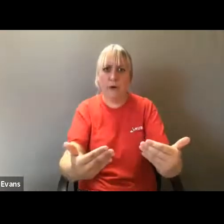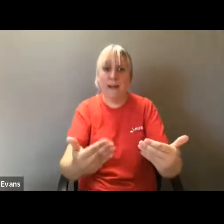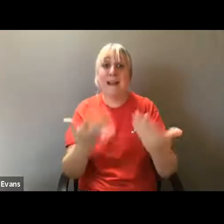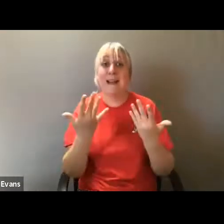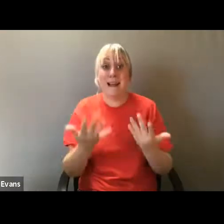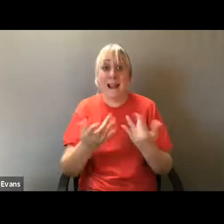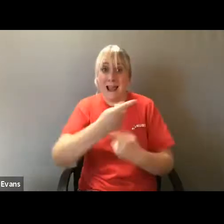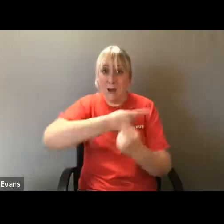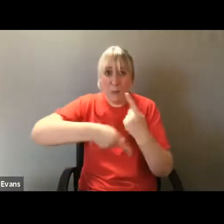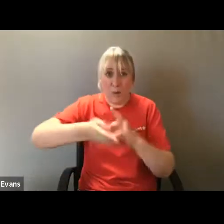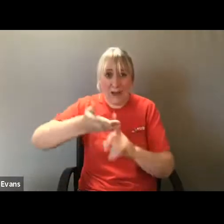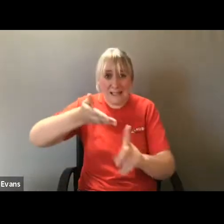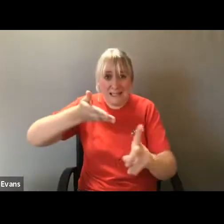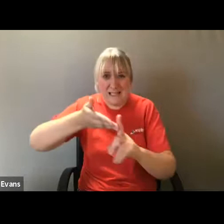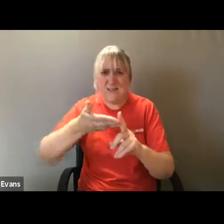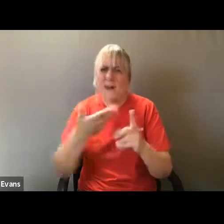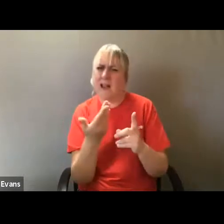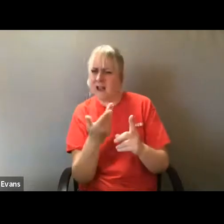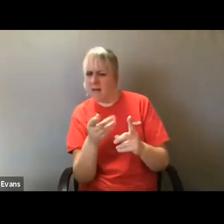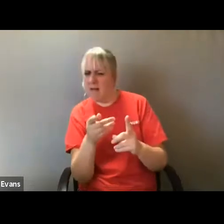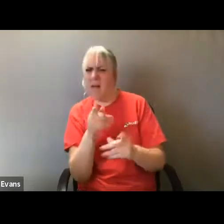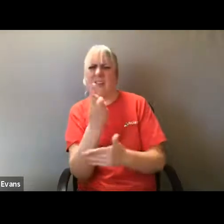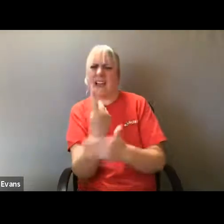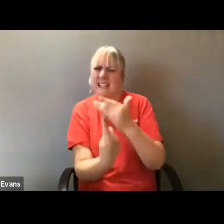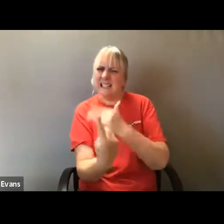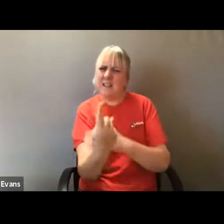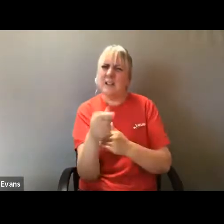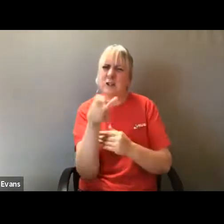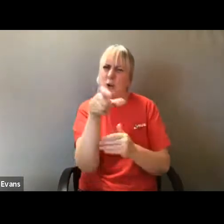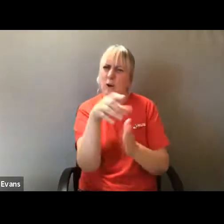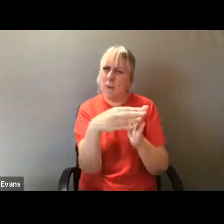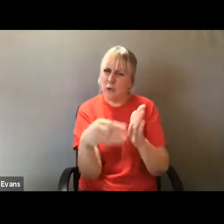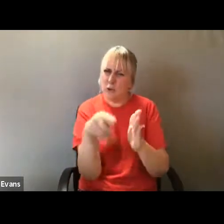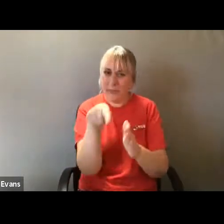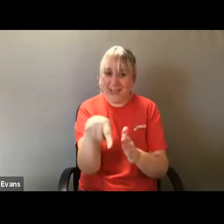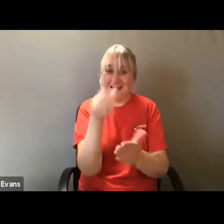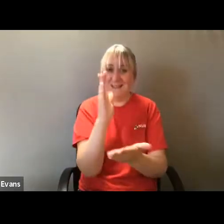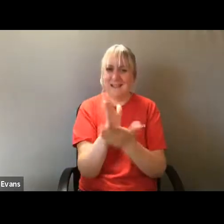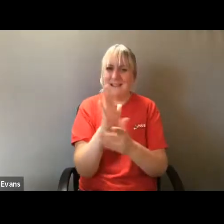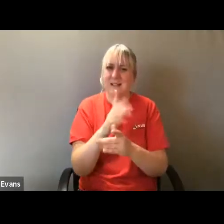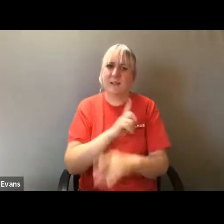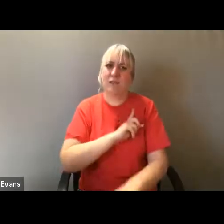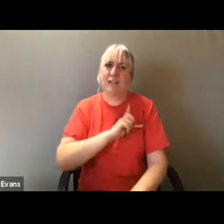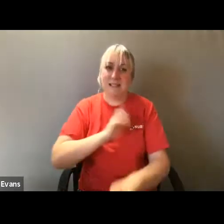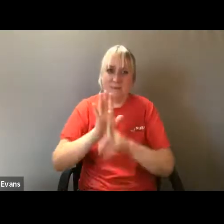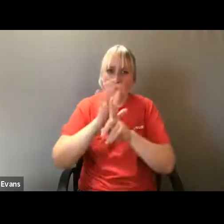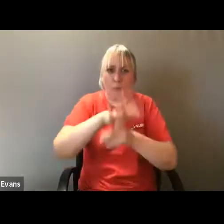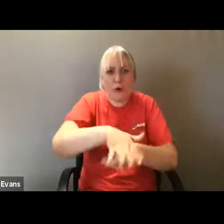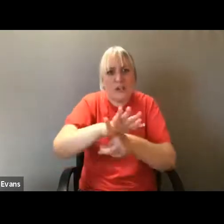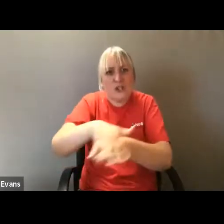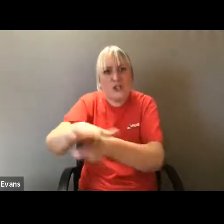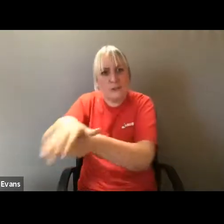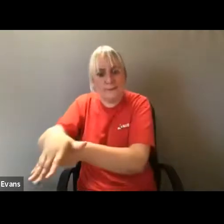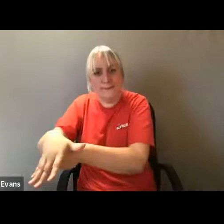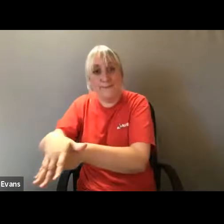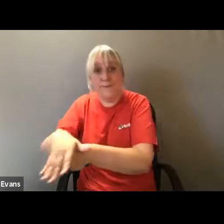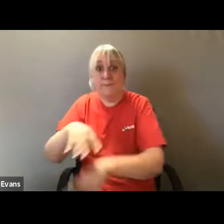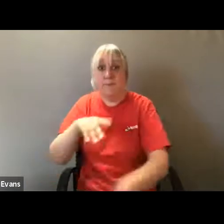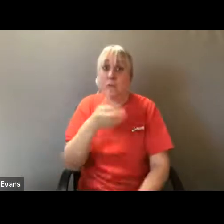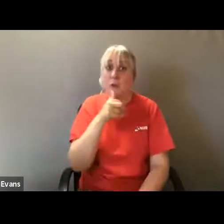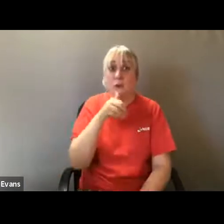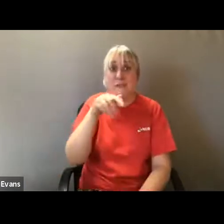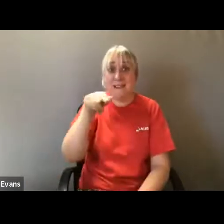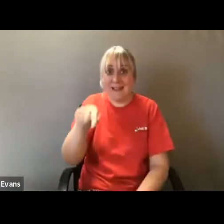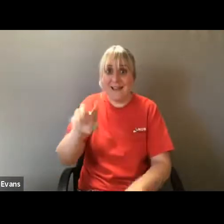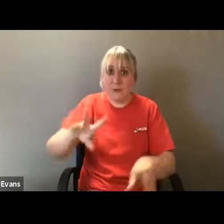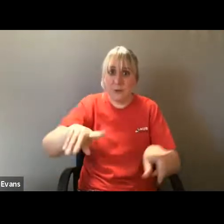more specifically an individual model as being the oppressor, and armed with the social model, have been able to go out into the world